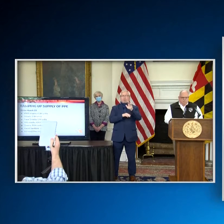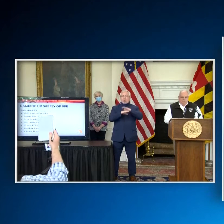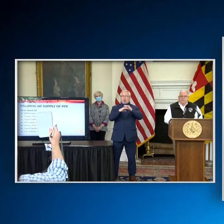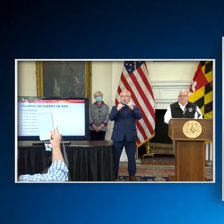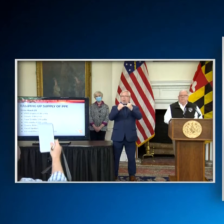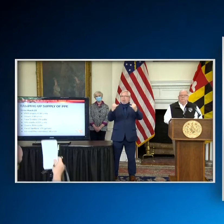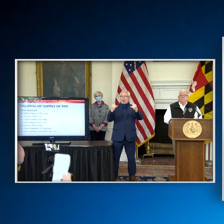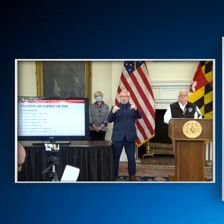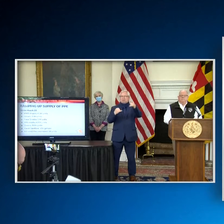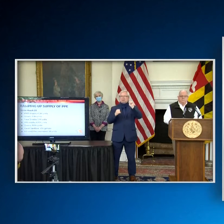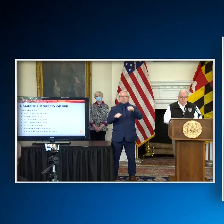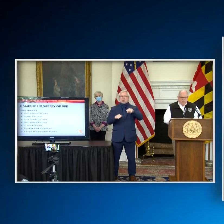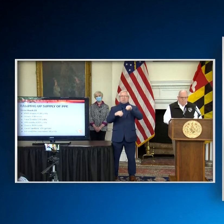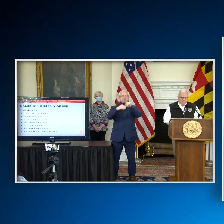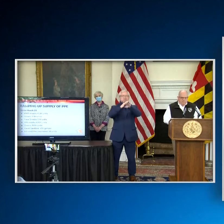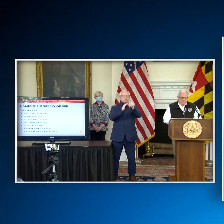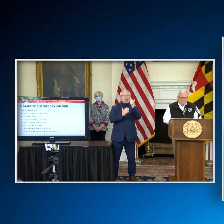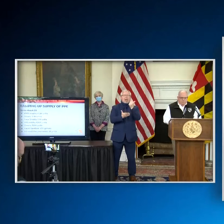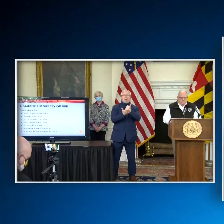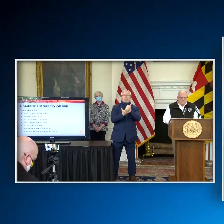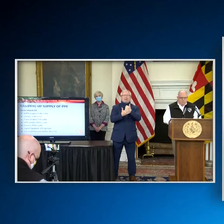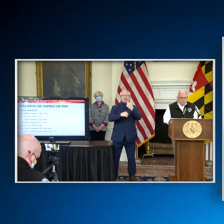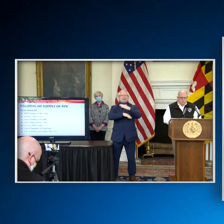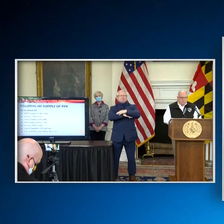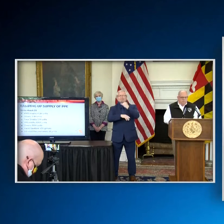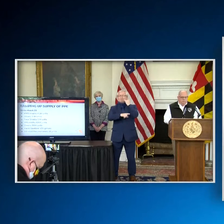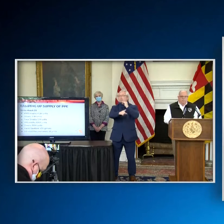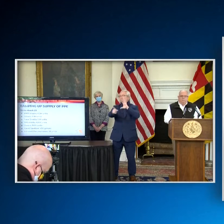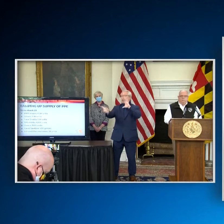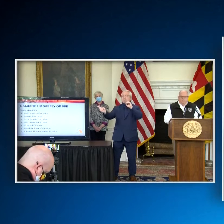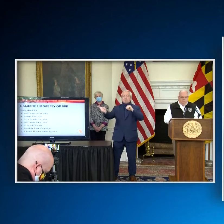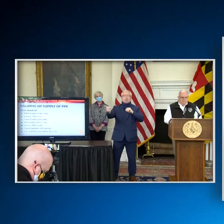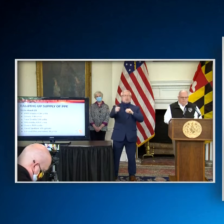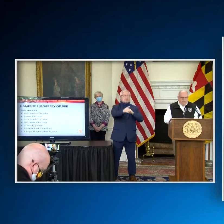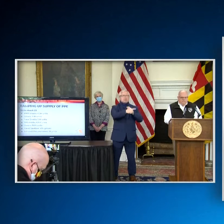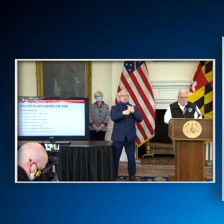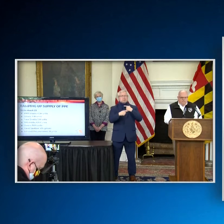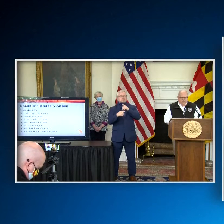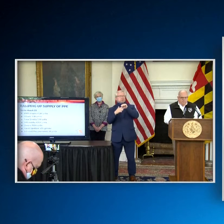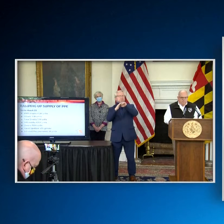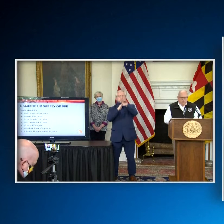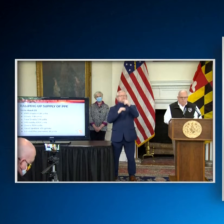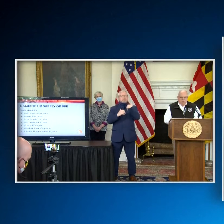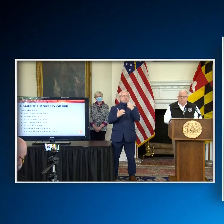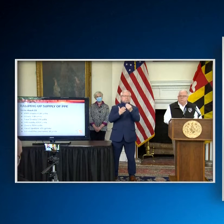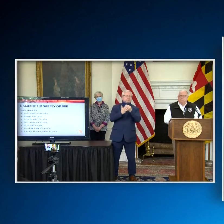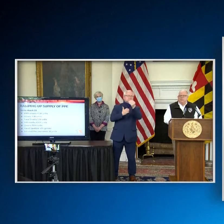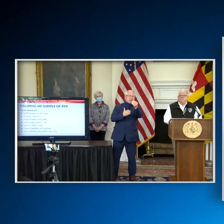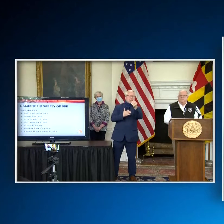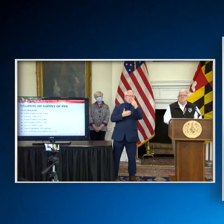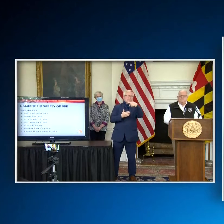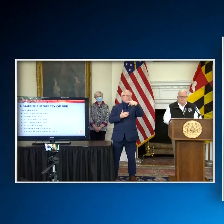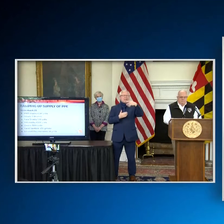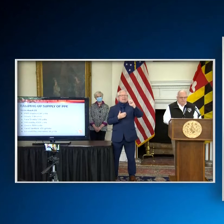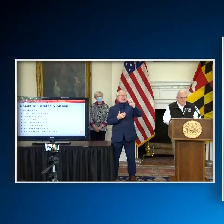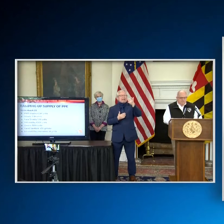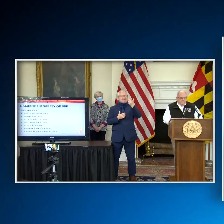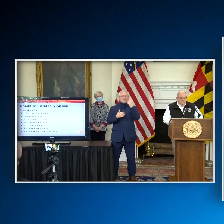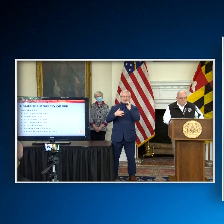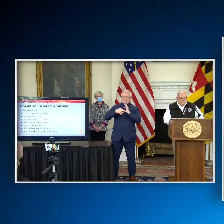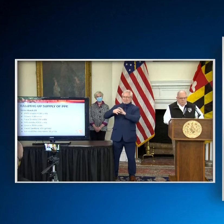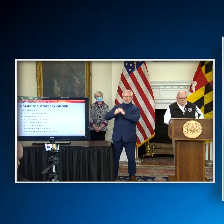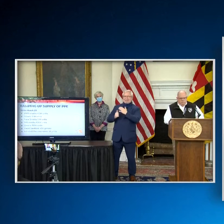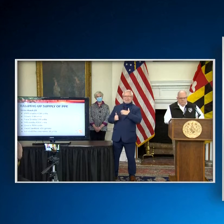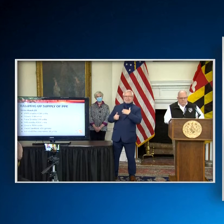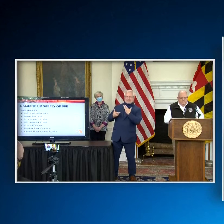Maryland suppliers with buyers who are looking to source PPE and other critical supplies.